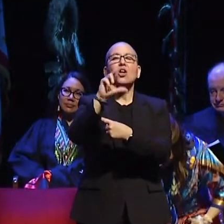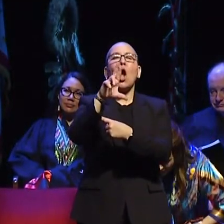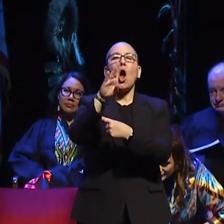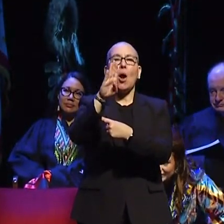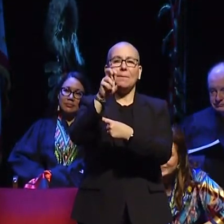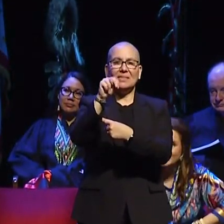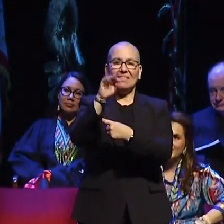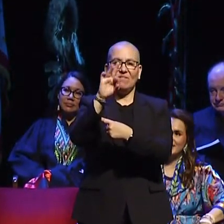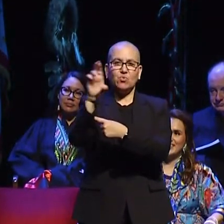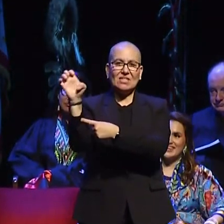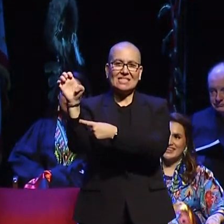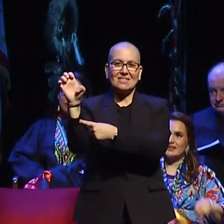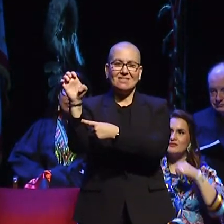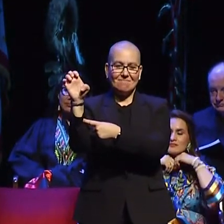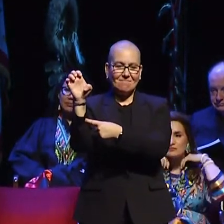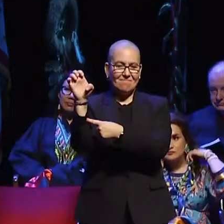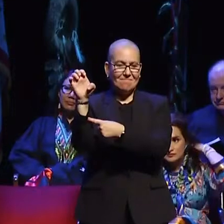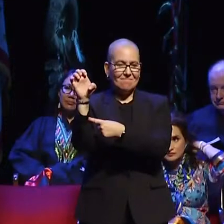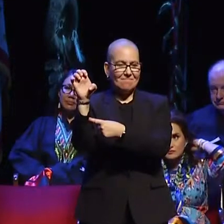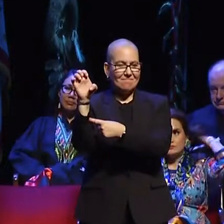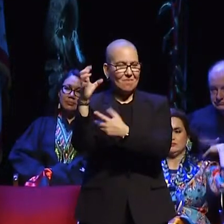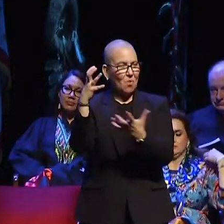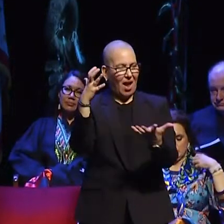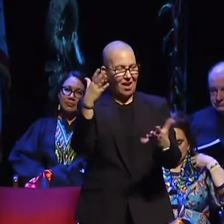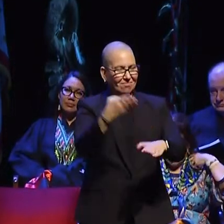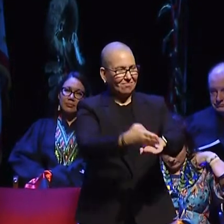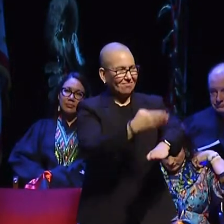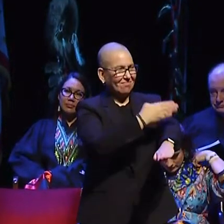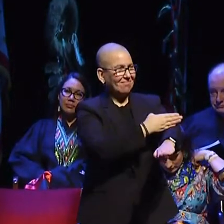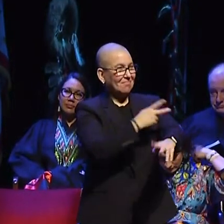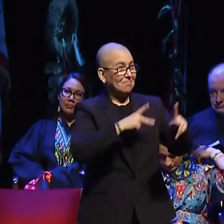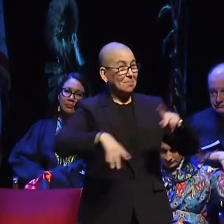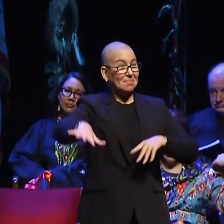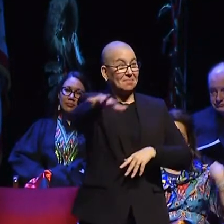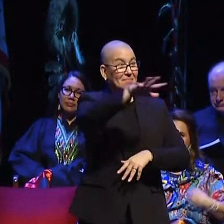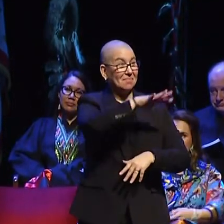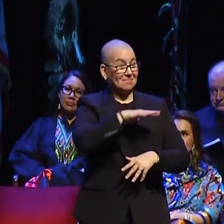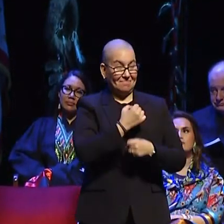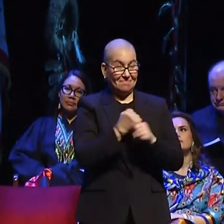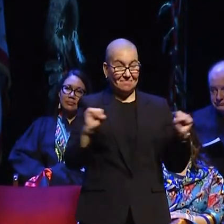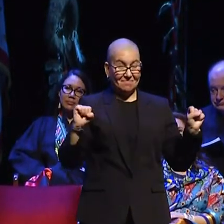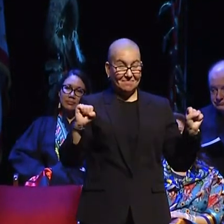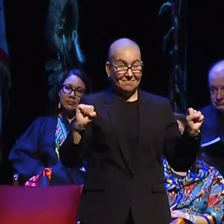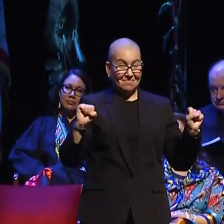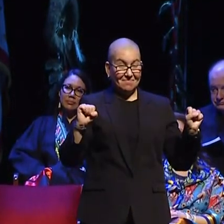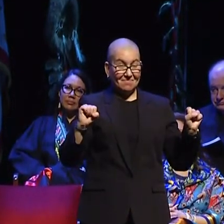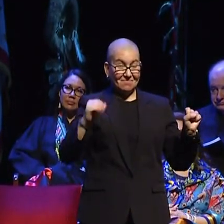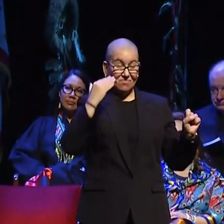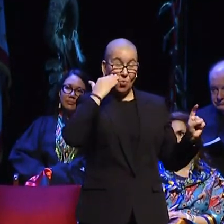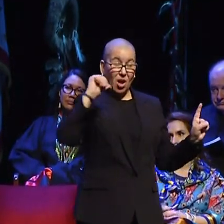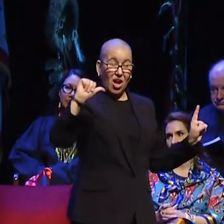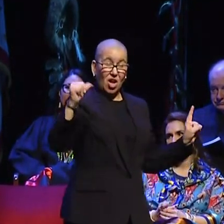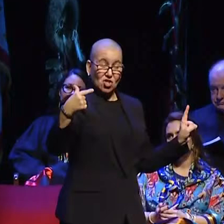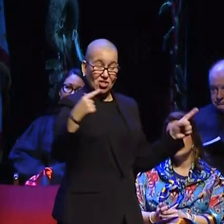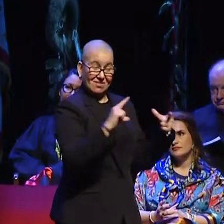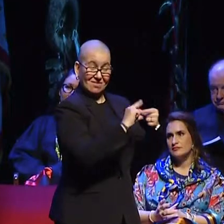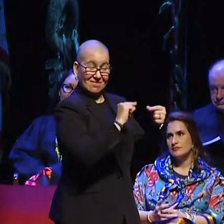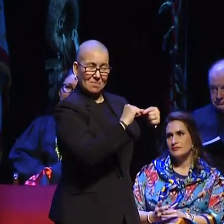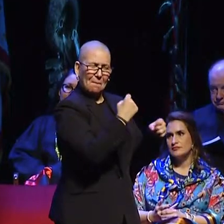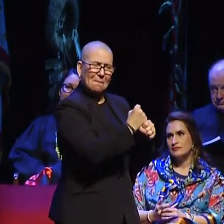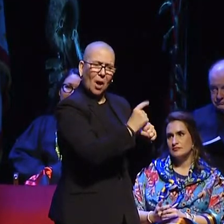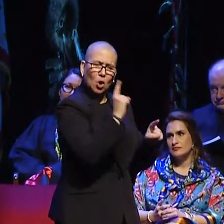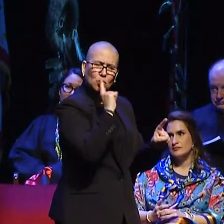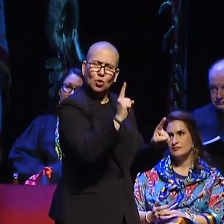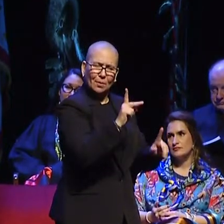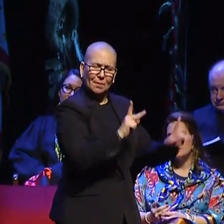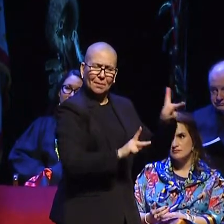Let's improve public safety. Let's improve public safety, and as you heard the Attorney General talk about, making sure people have the freedom to not